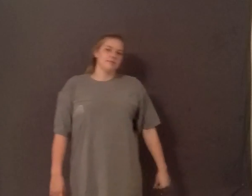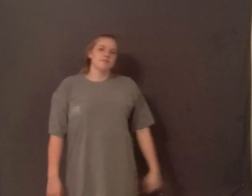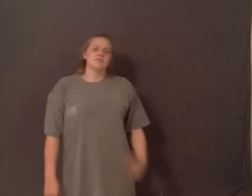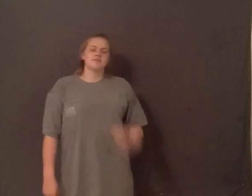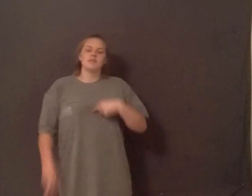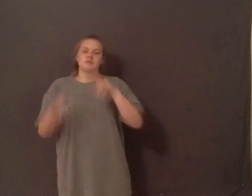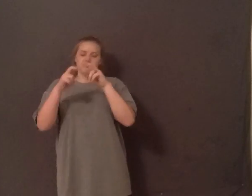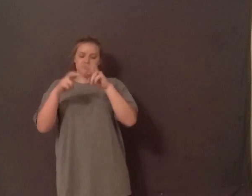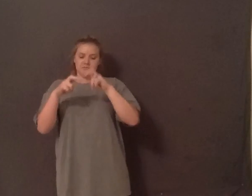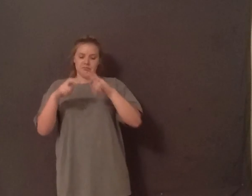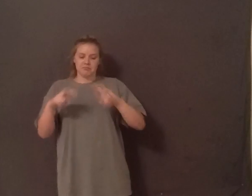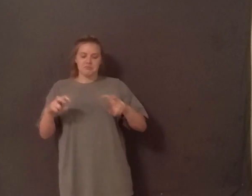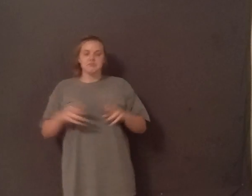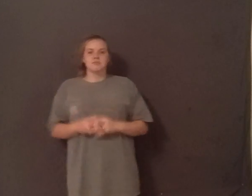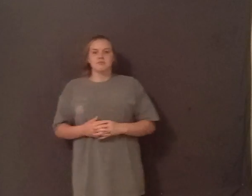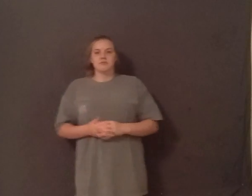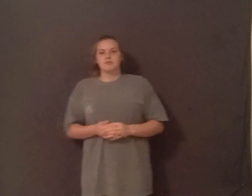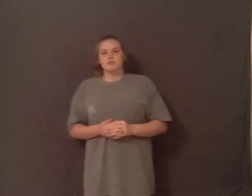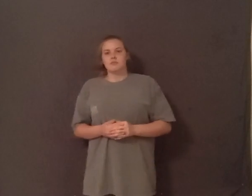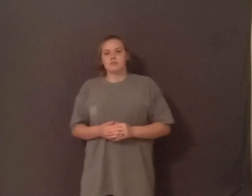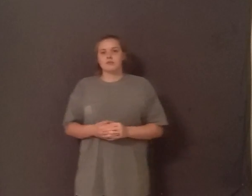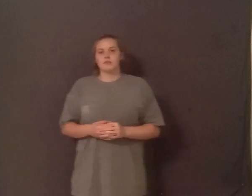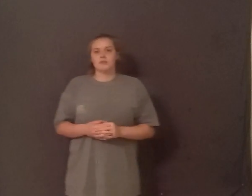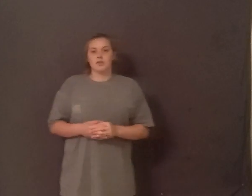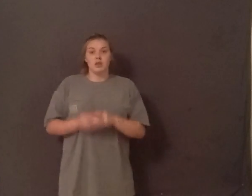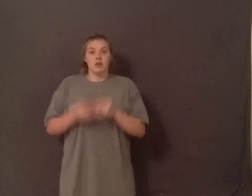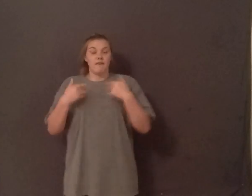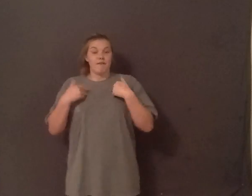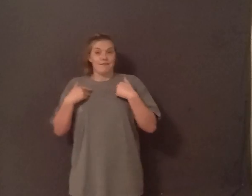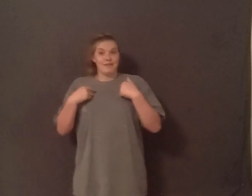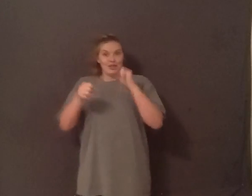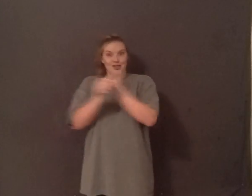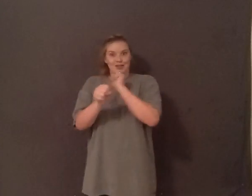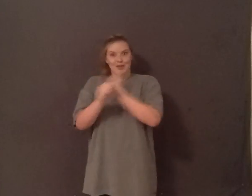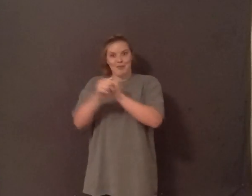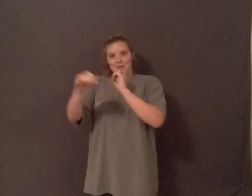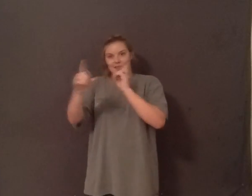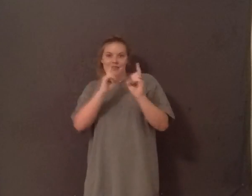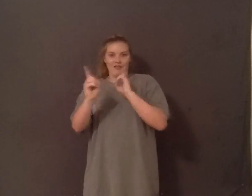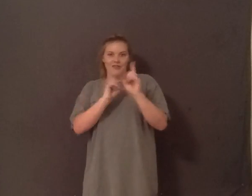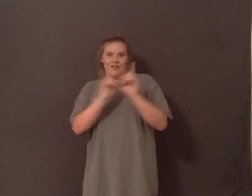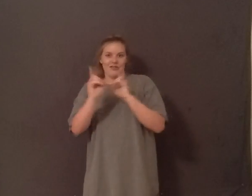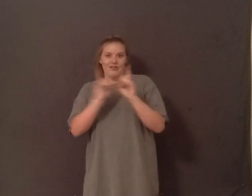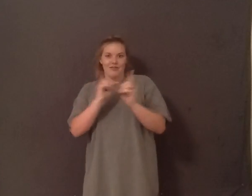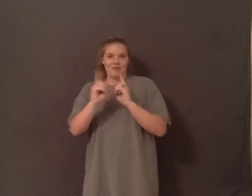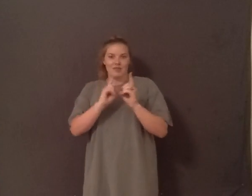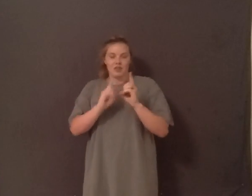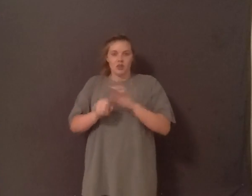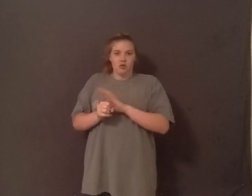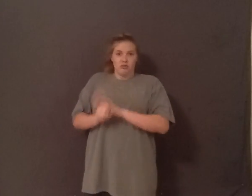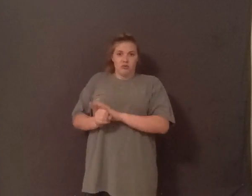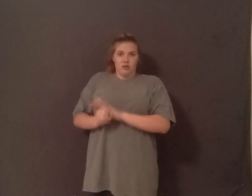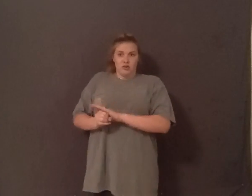you. So let's say you have an upcoming job interview. The stress is created by the idea it would